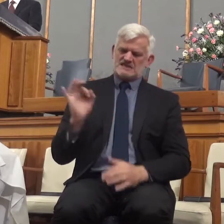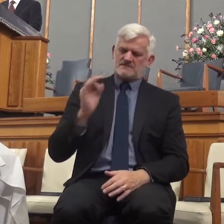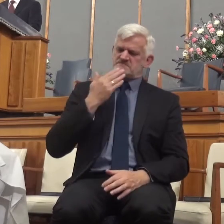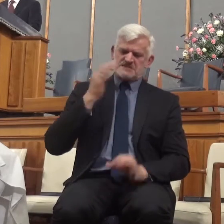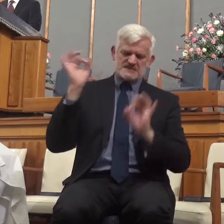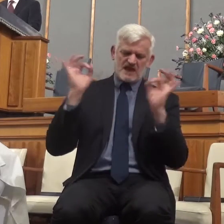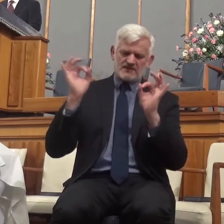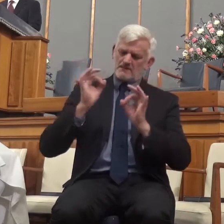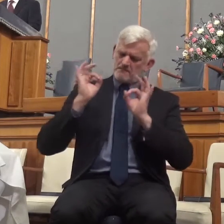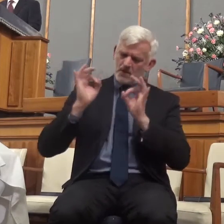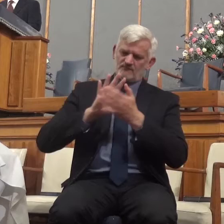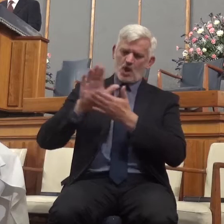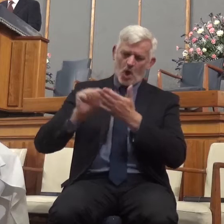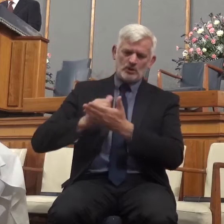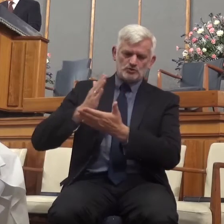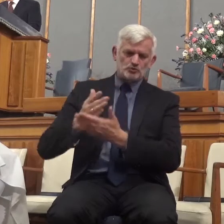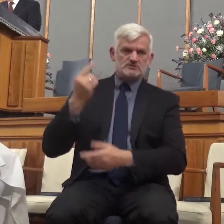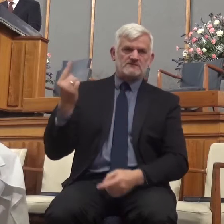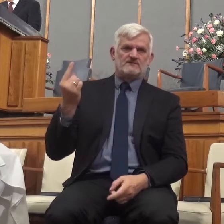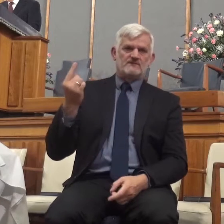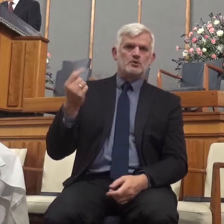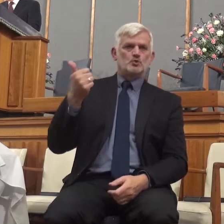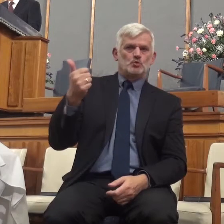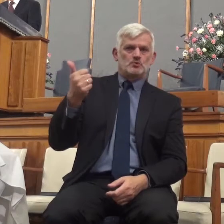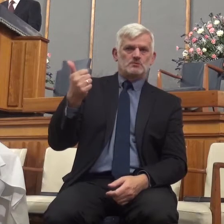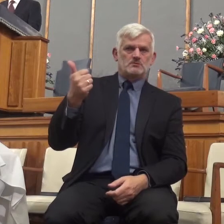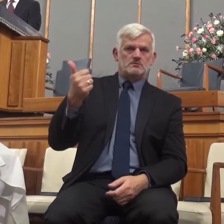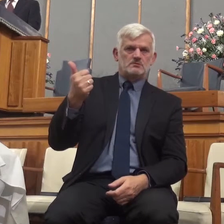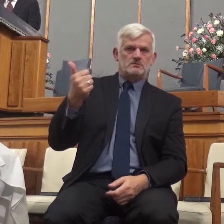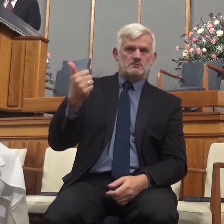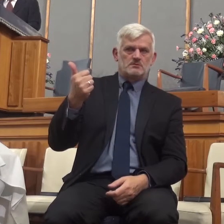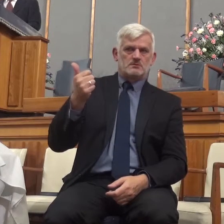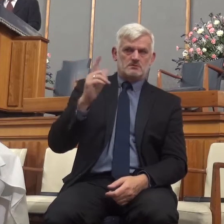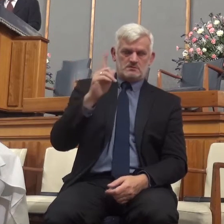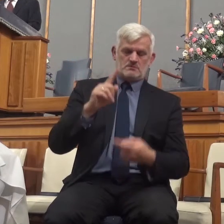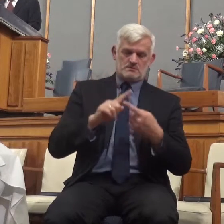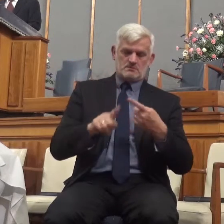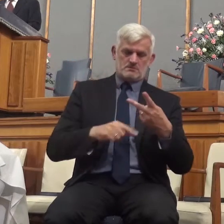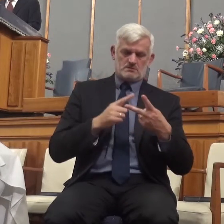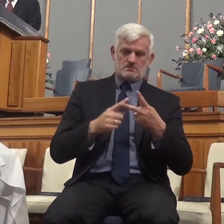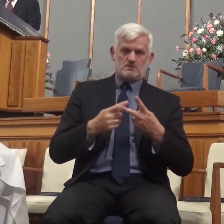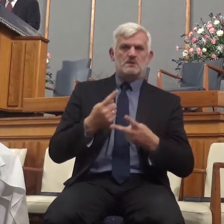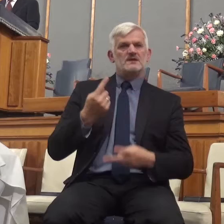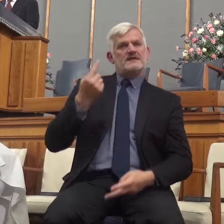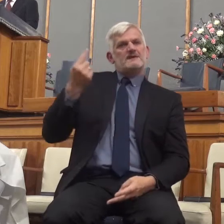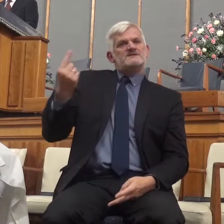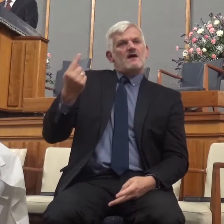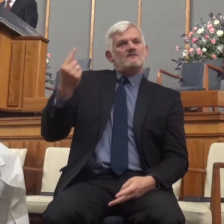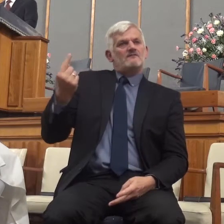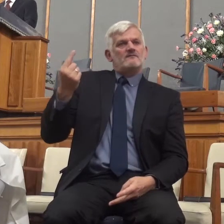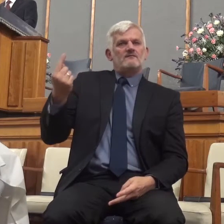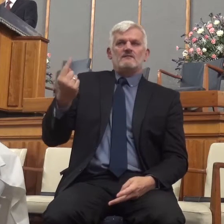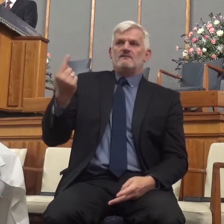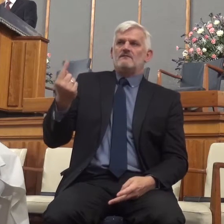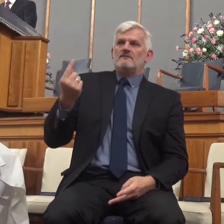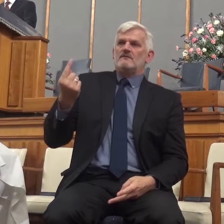perfect and holy and true. And then again, in being, He is adorable.